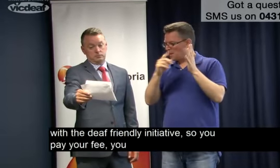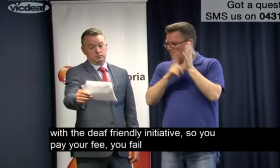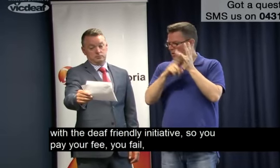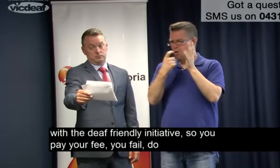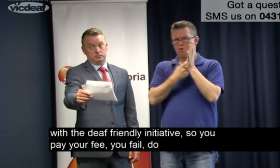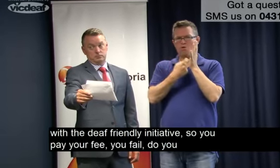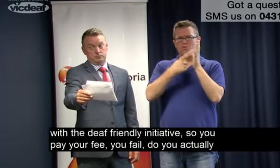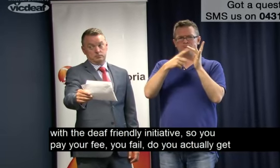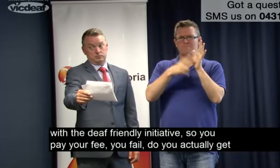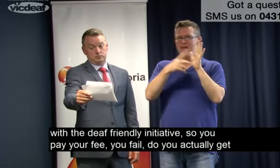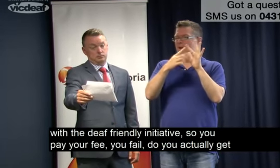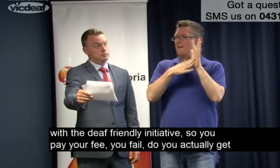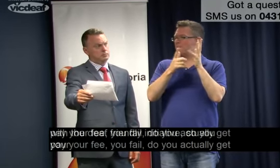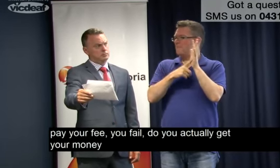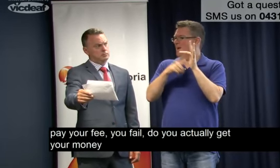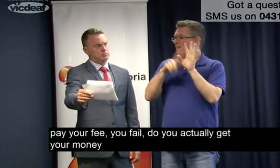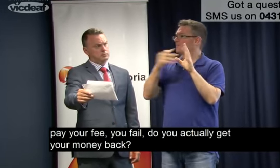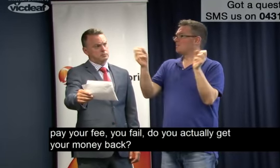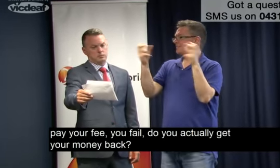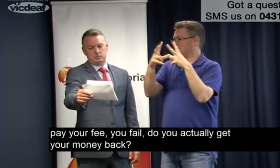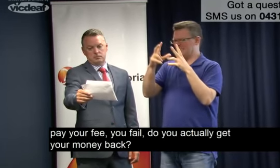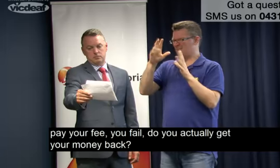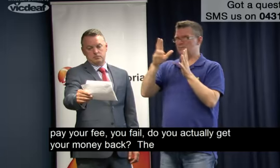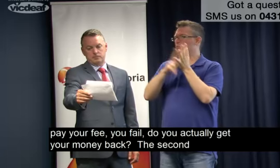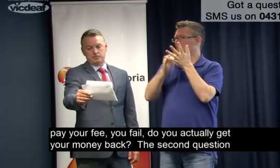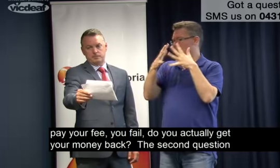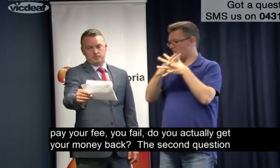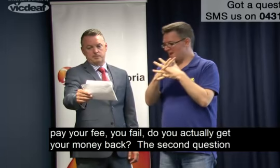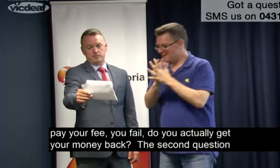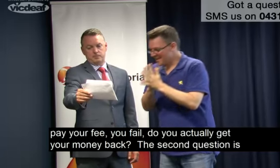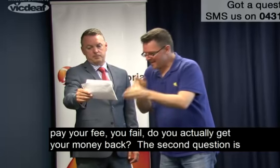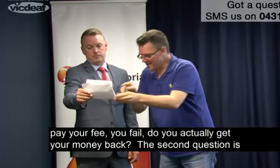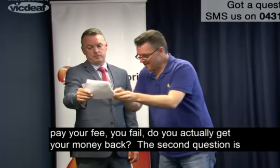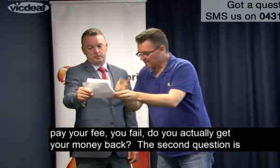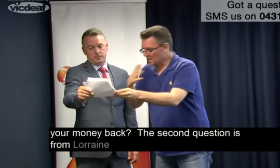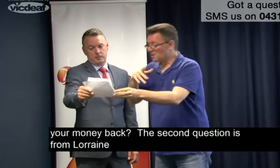second question is from Lorraine Mully, who's from New South Wales.